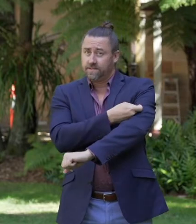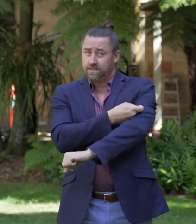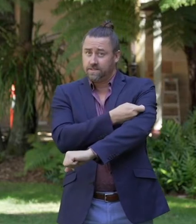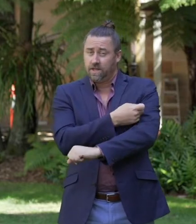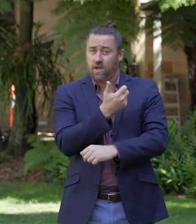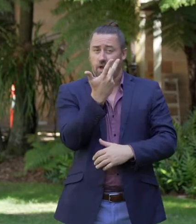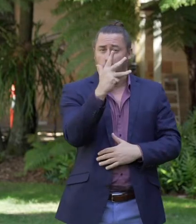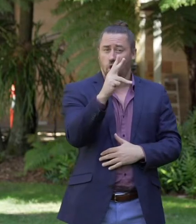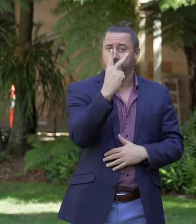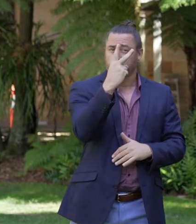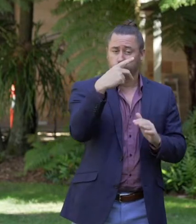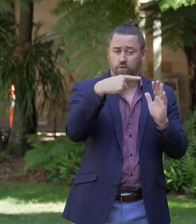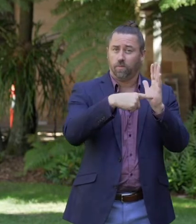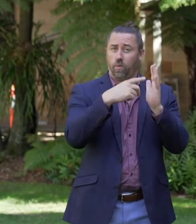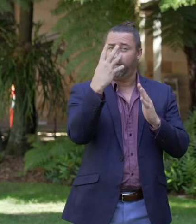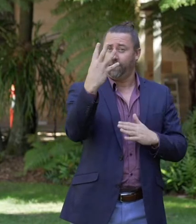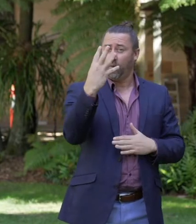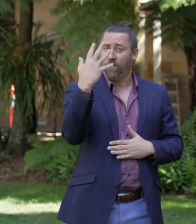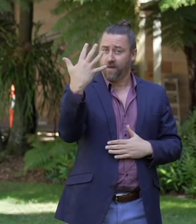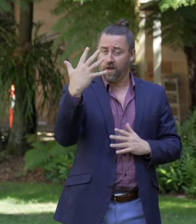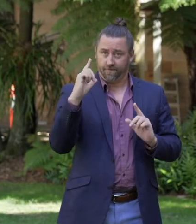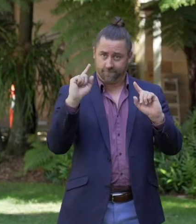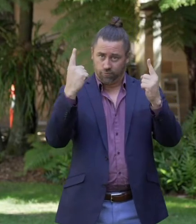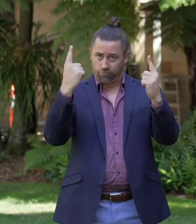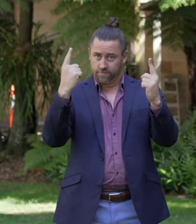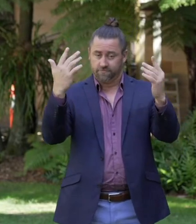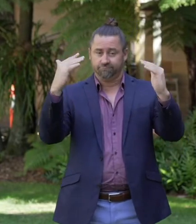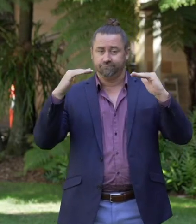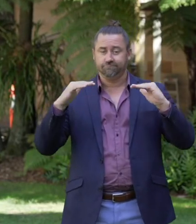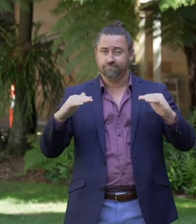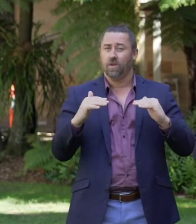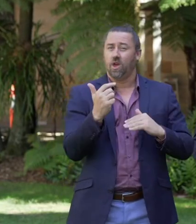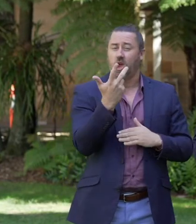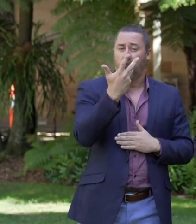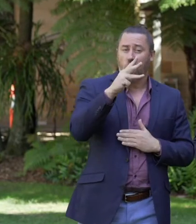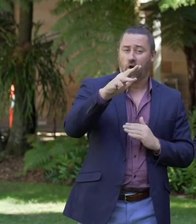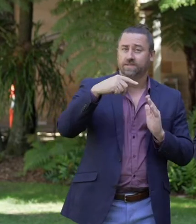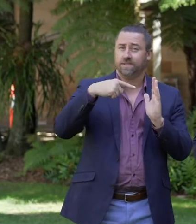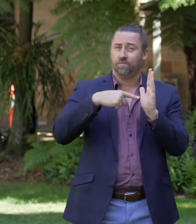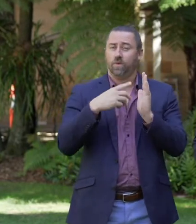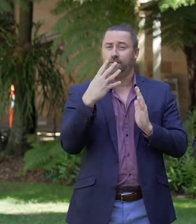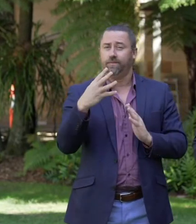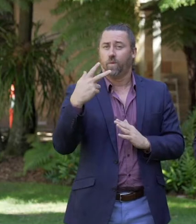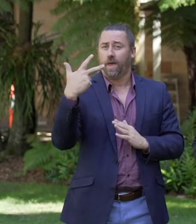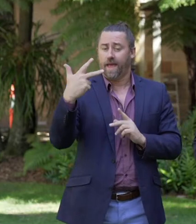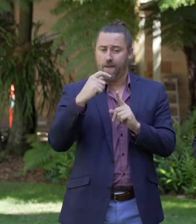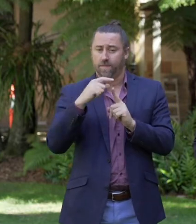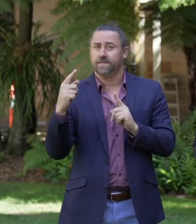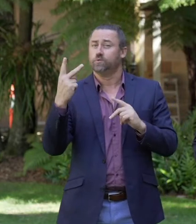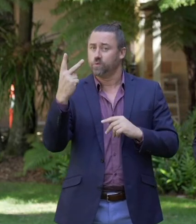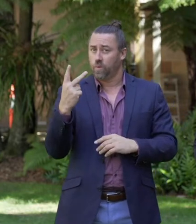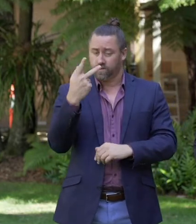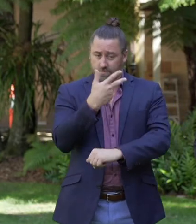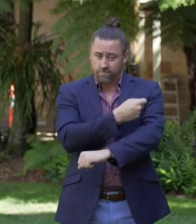is 92.45% at least one dose and 90.48% double dose,